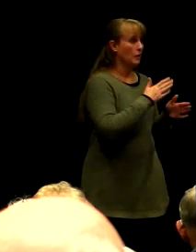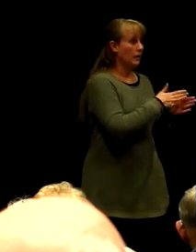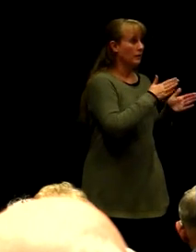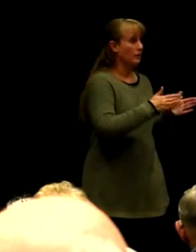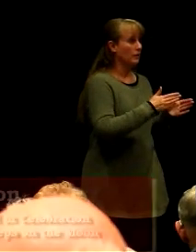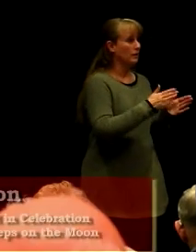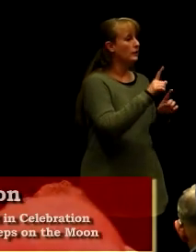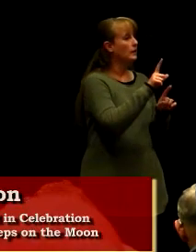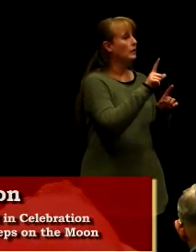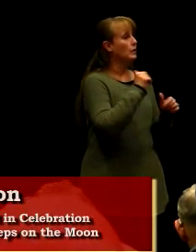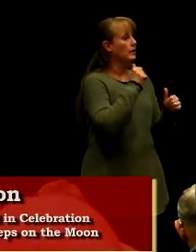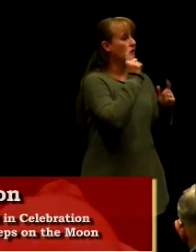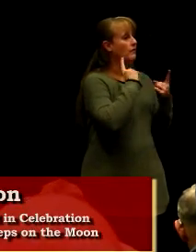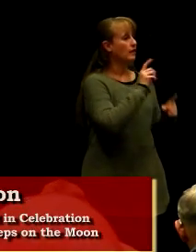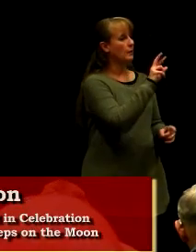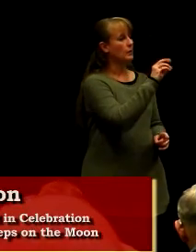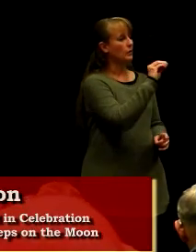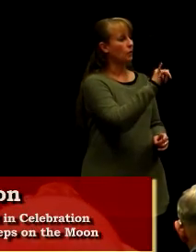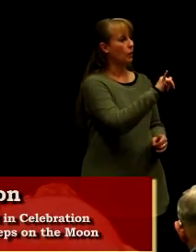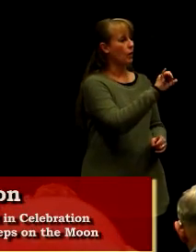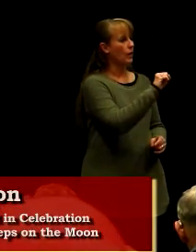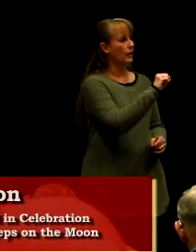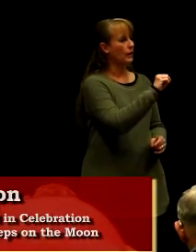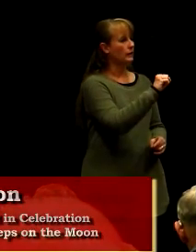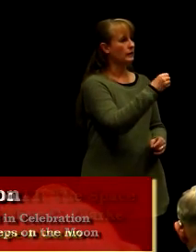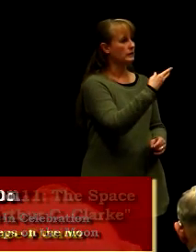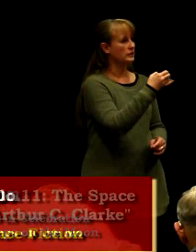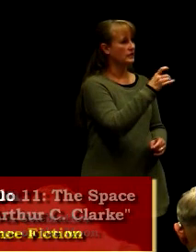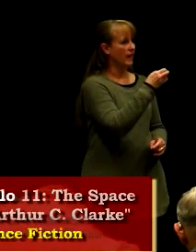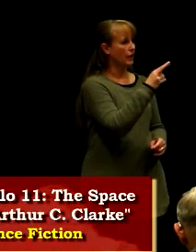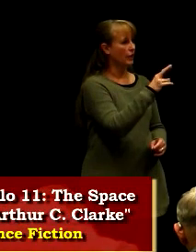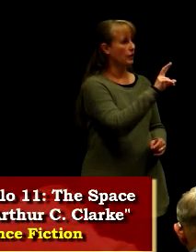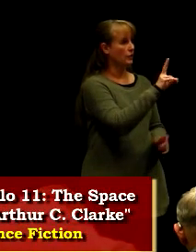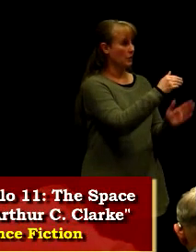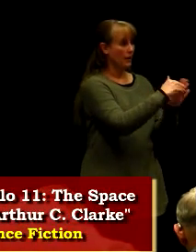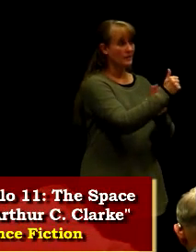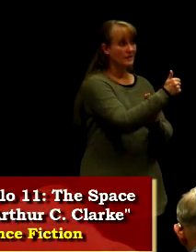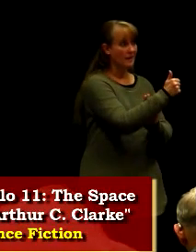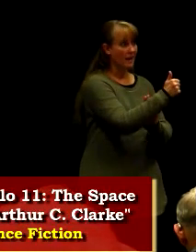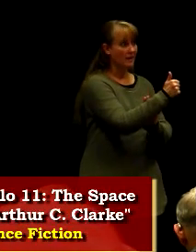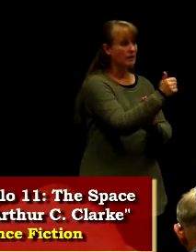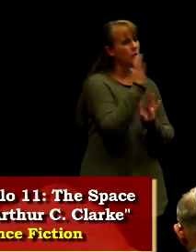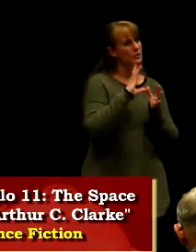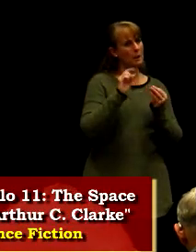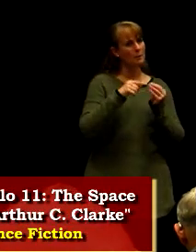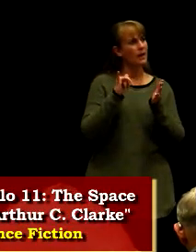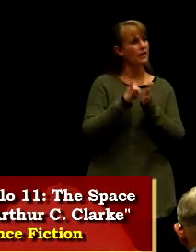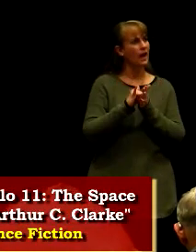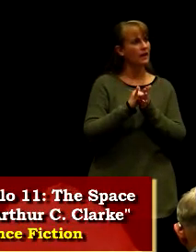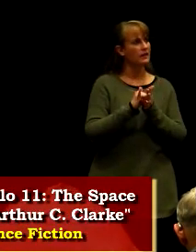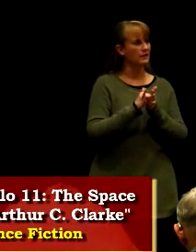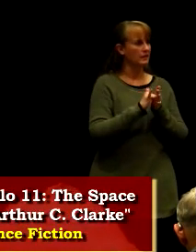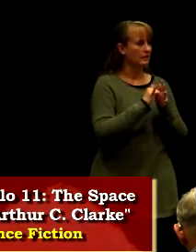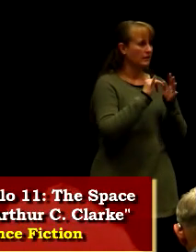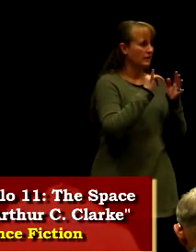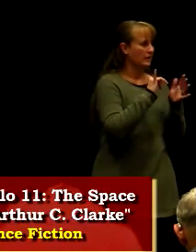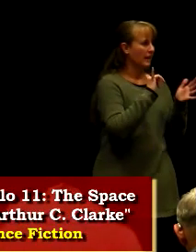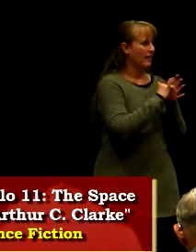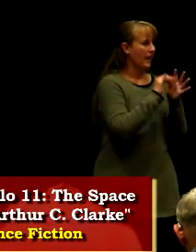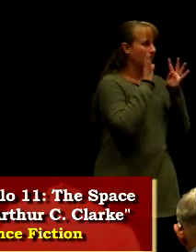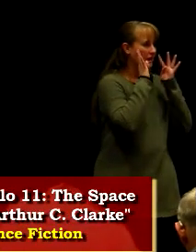Roy Scheider, I think. 2010 was the name of it. Yes. Would you comment about that unfortunate outing?